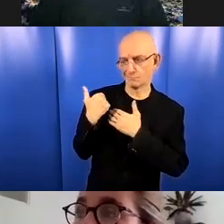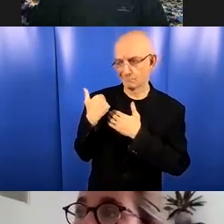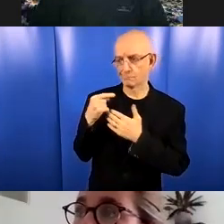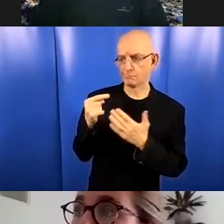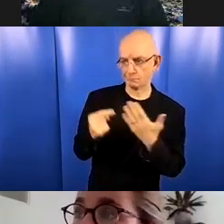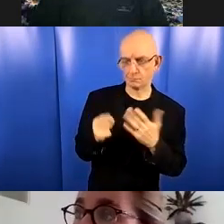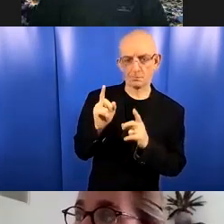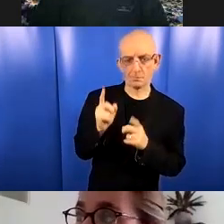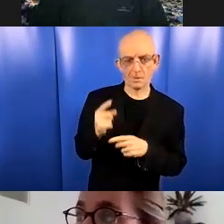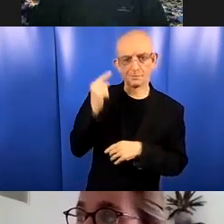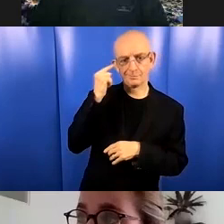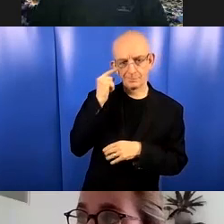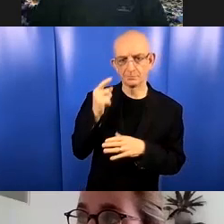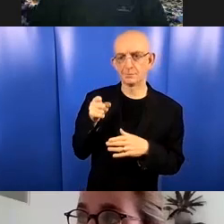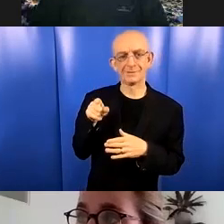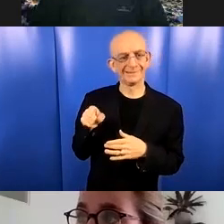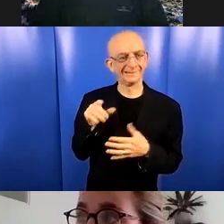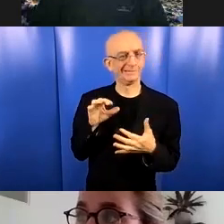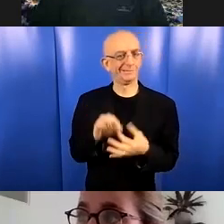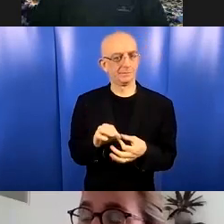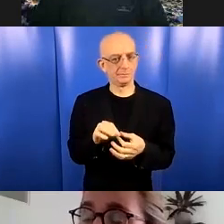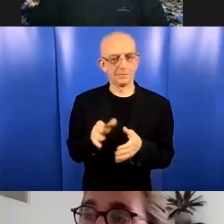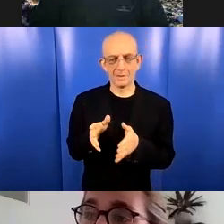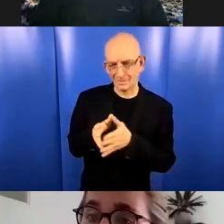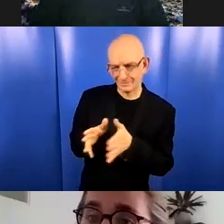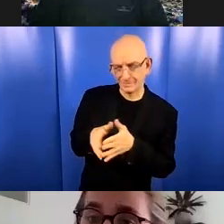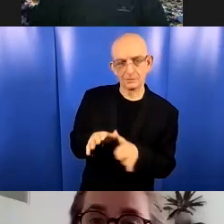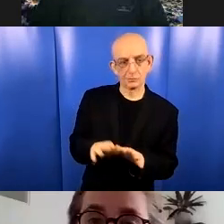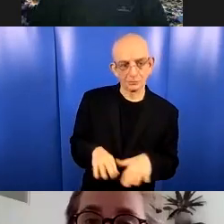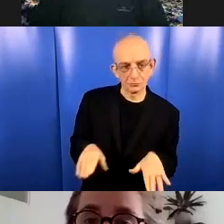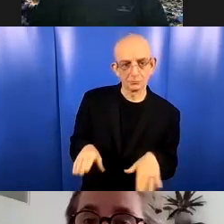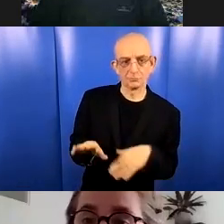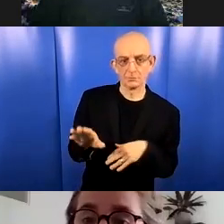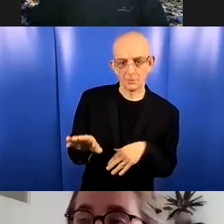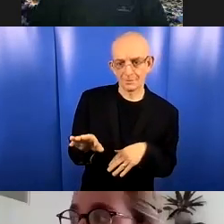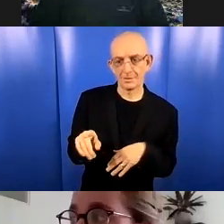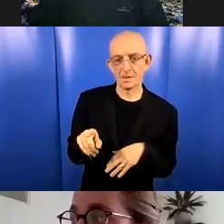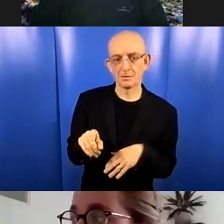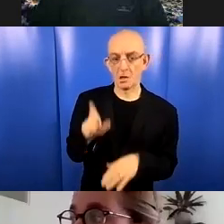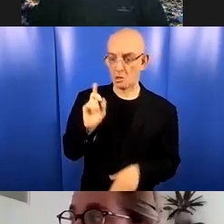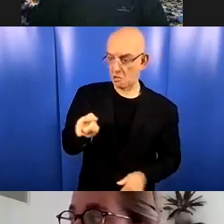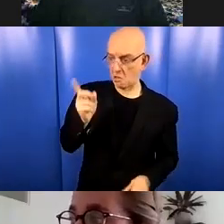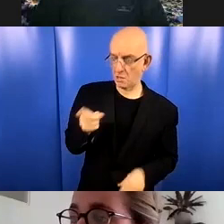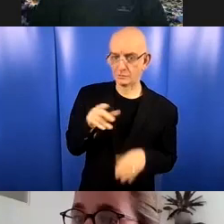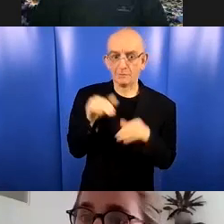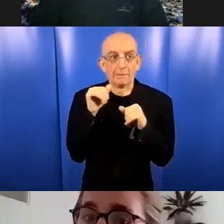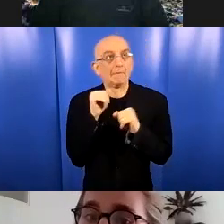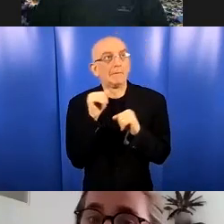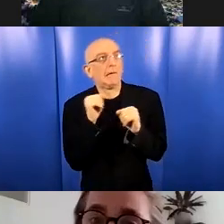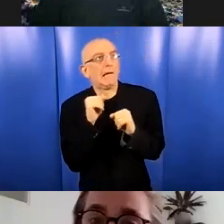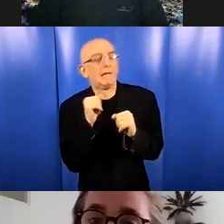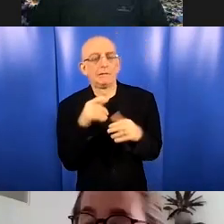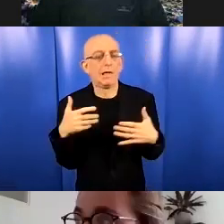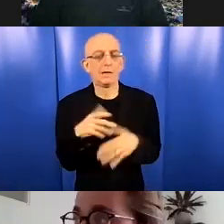also a disability inclusive way. So making sure that those children are kind of empowered to also kind of keep themselves safe whilst they